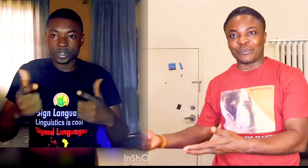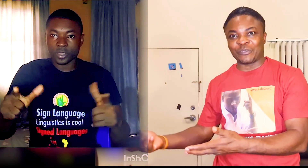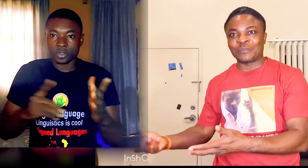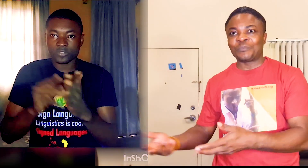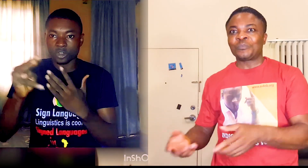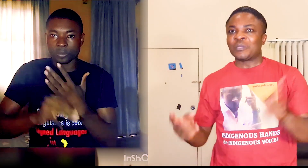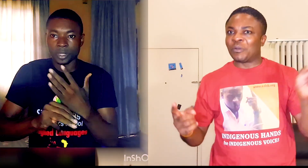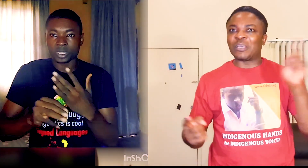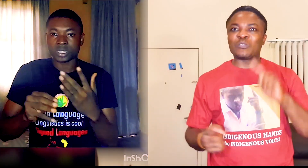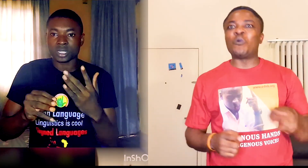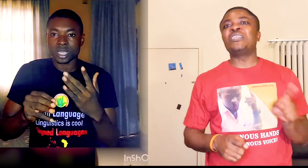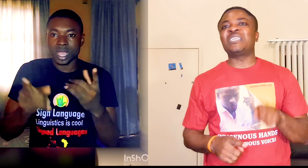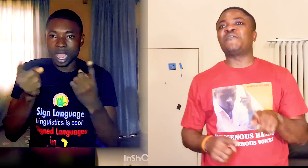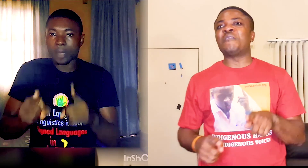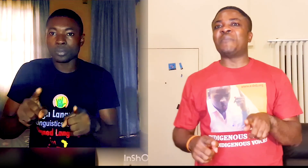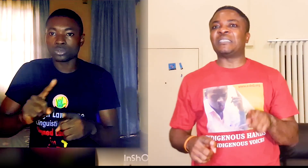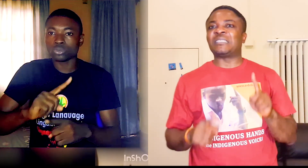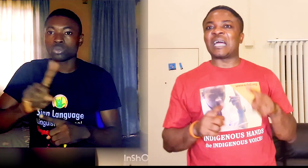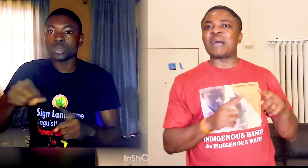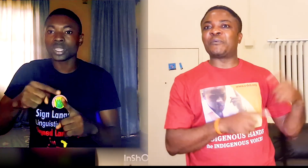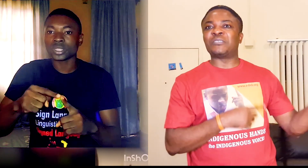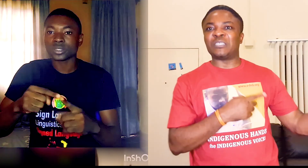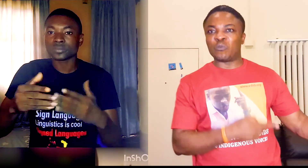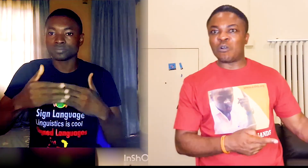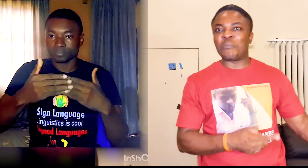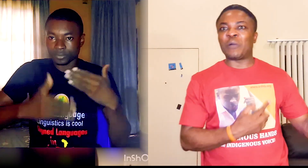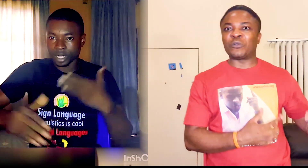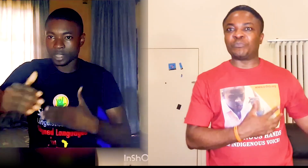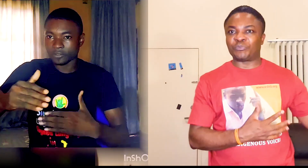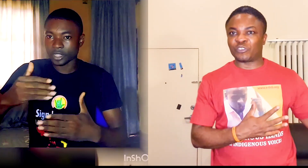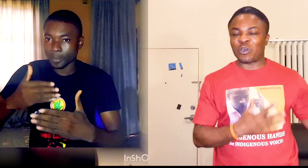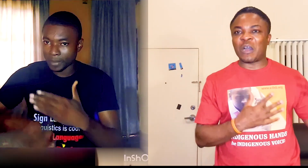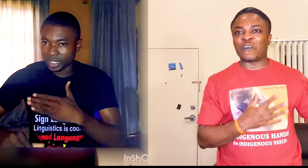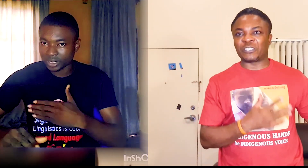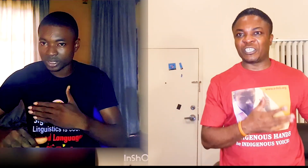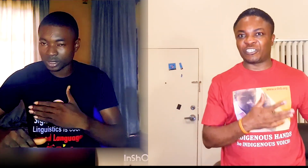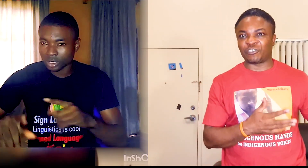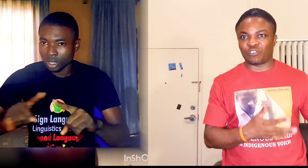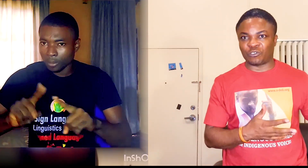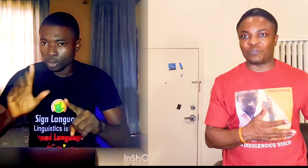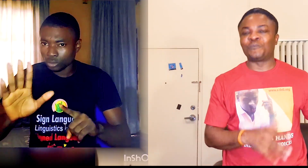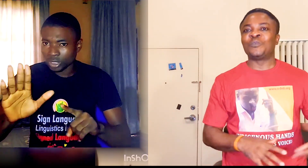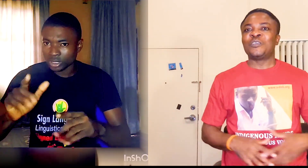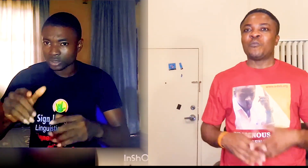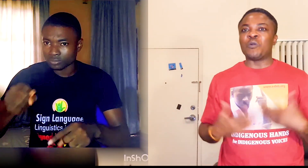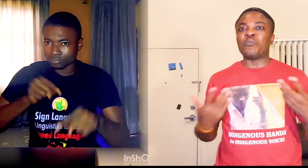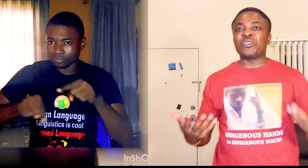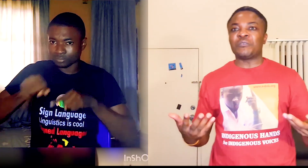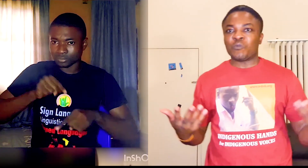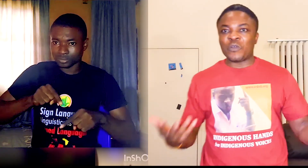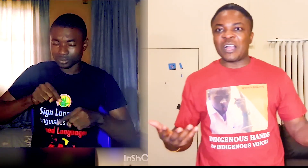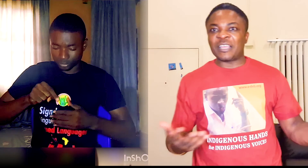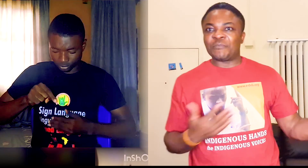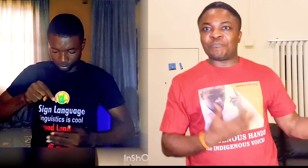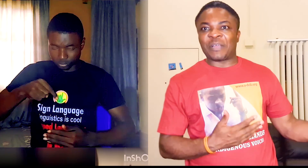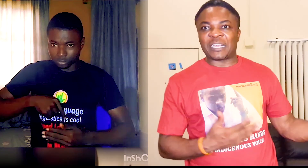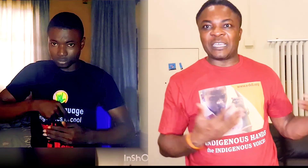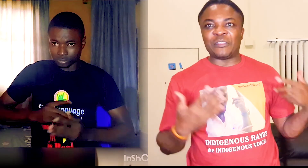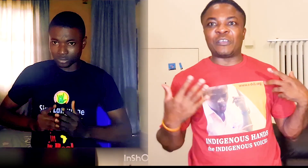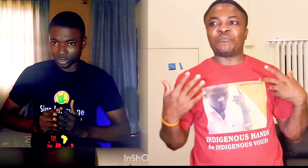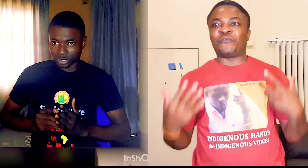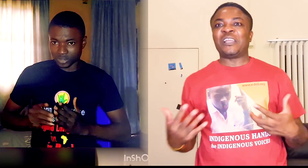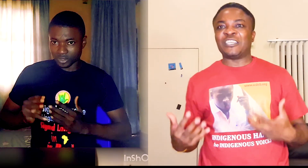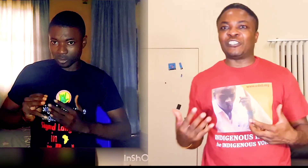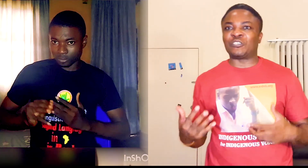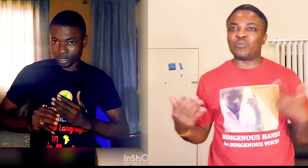after birth. But there's one development that happens in the womb I want to draw our attention to. When we were back